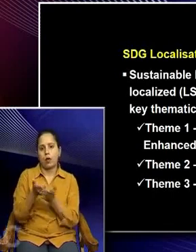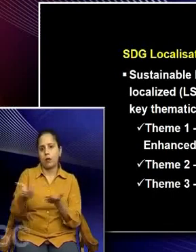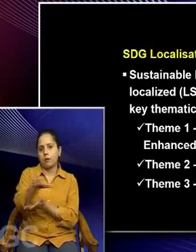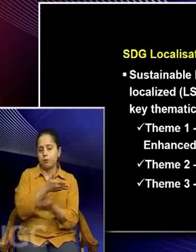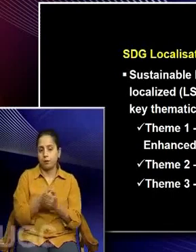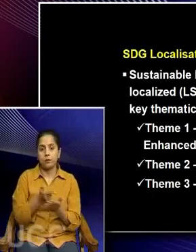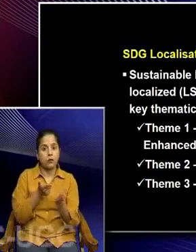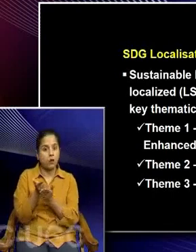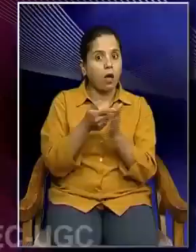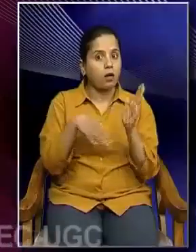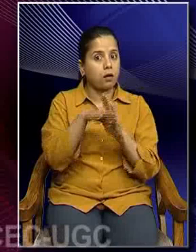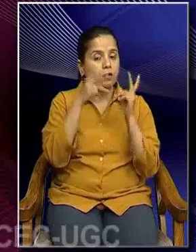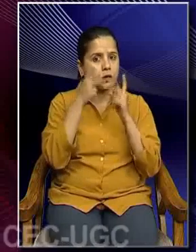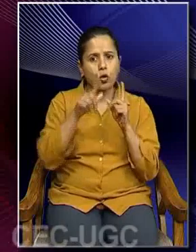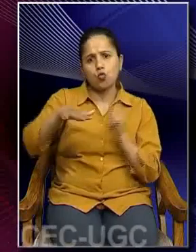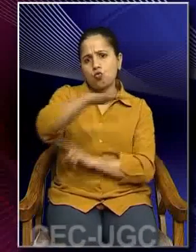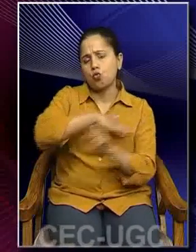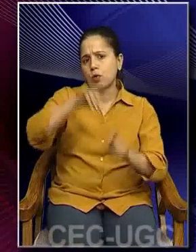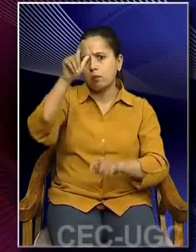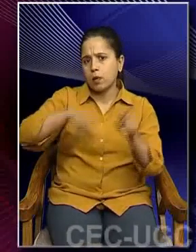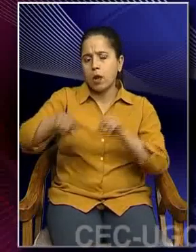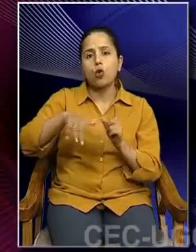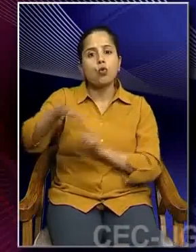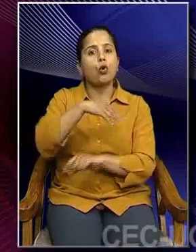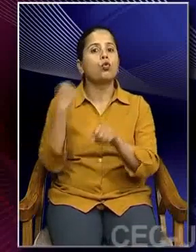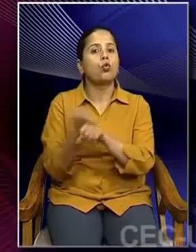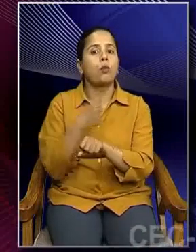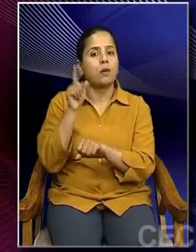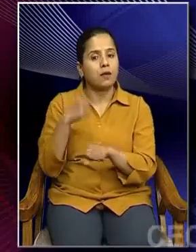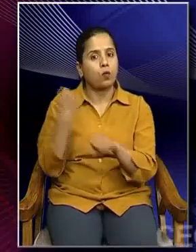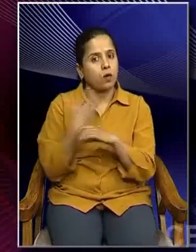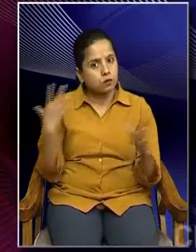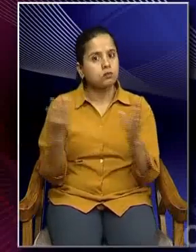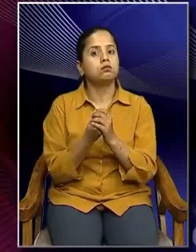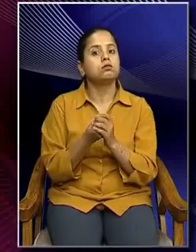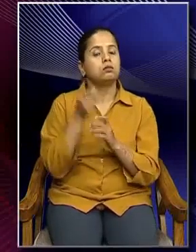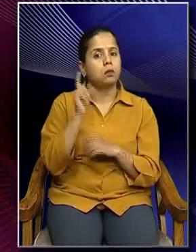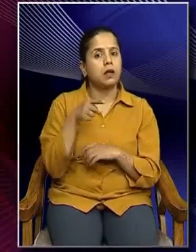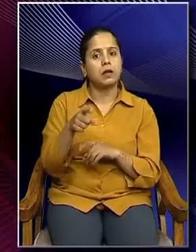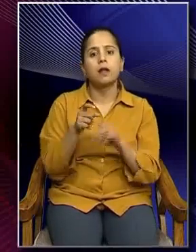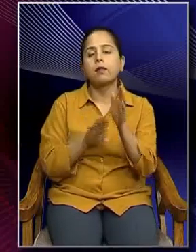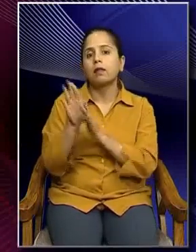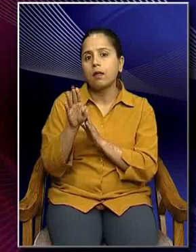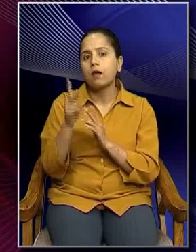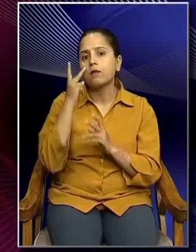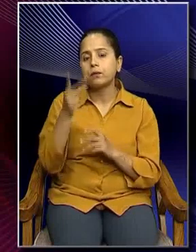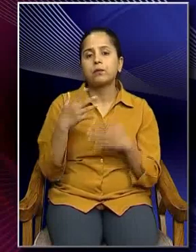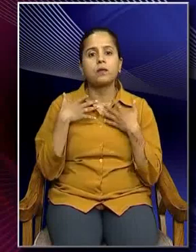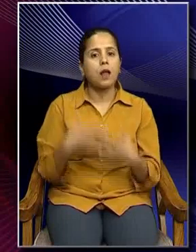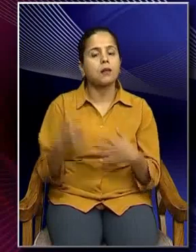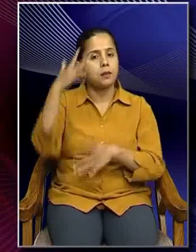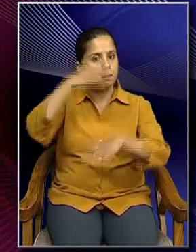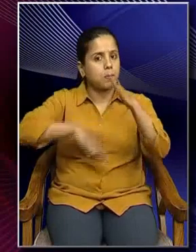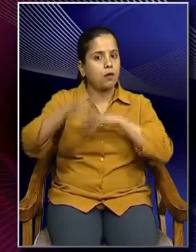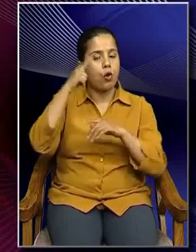at the village level, the local people with the local government have to work together in terms of developing the health plan for